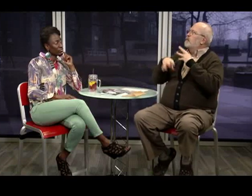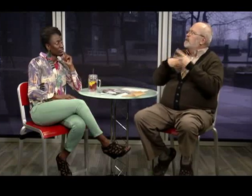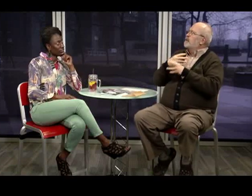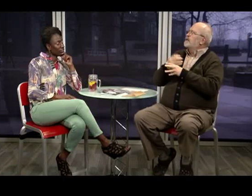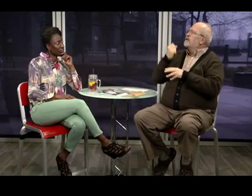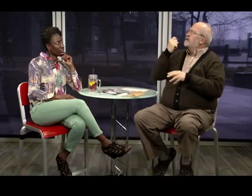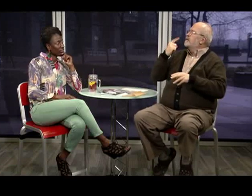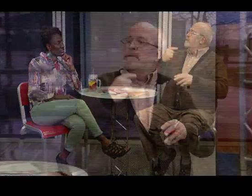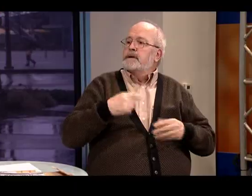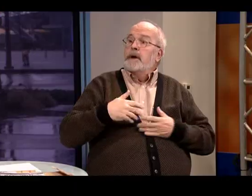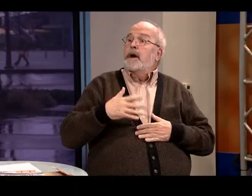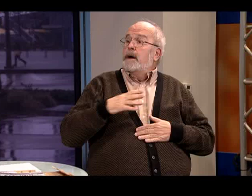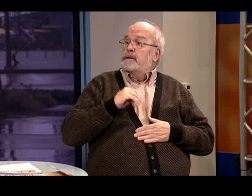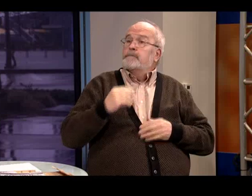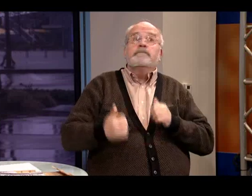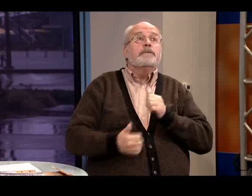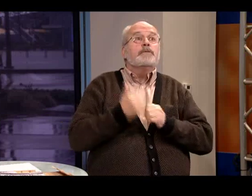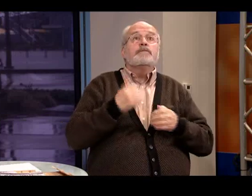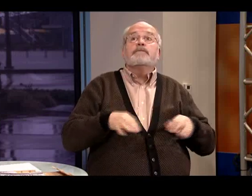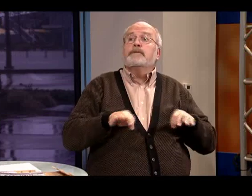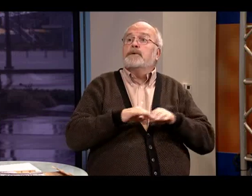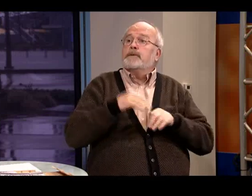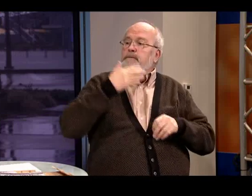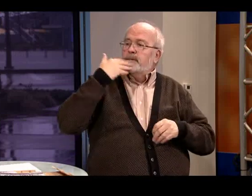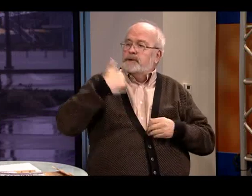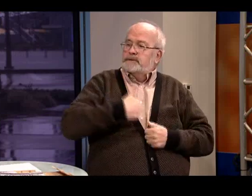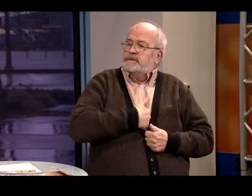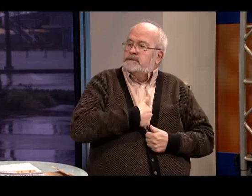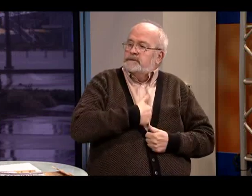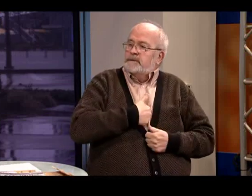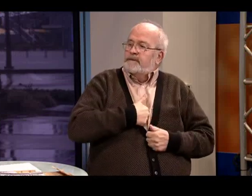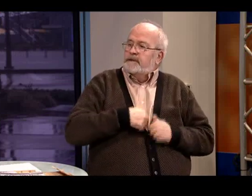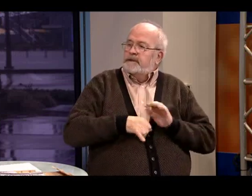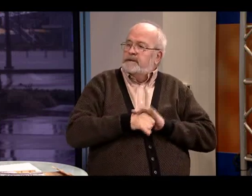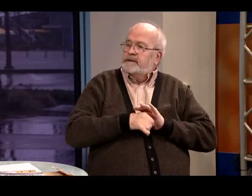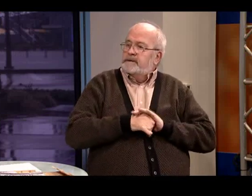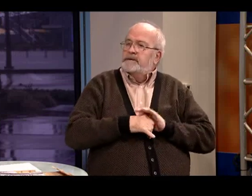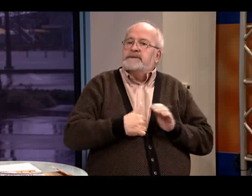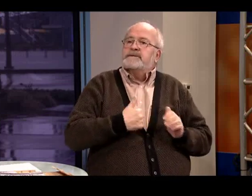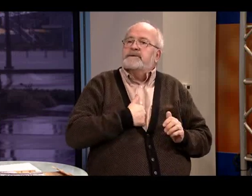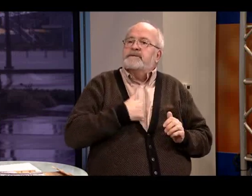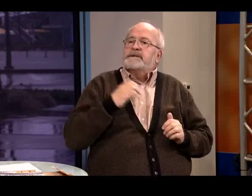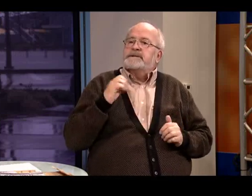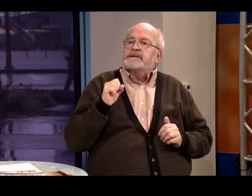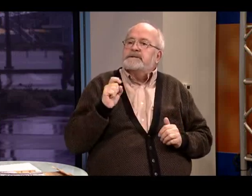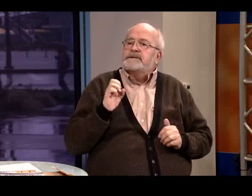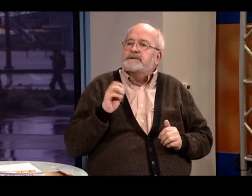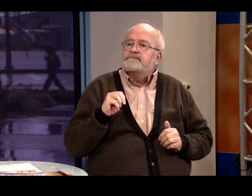And through those languages, someone can then understand their environment, can understand their world, and develop their own